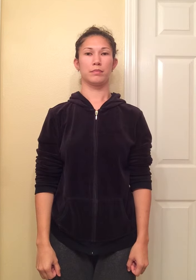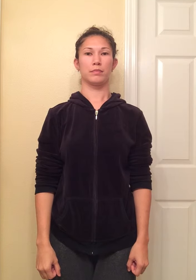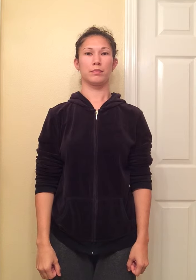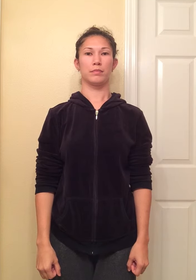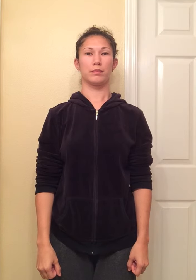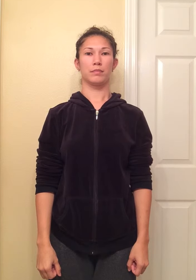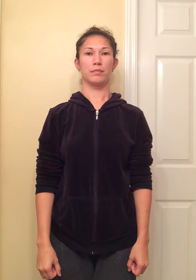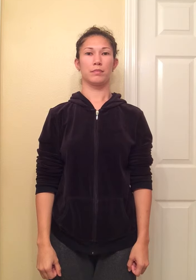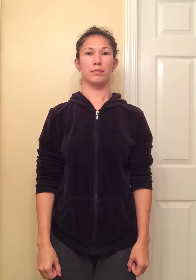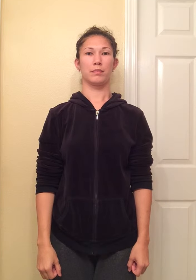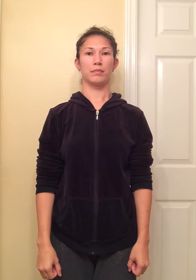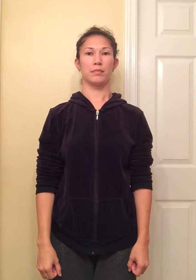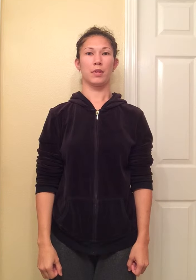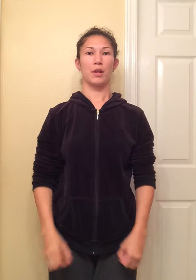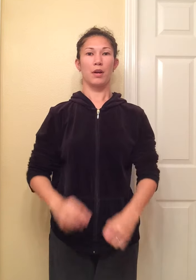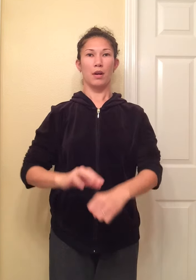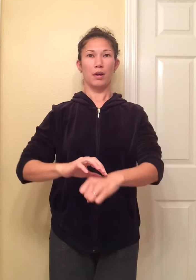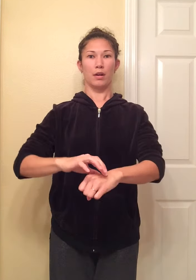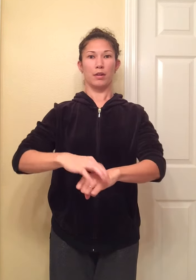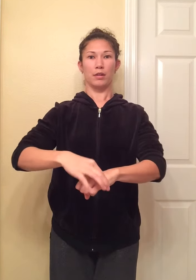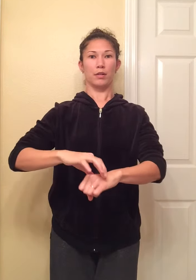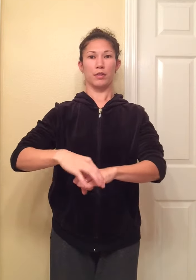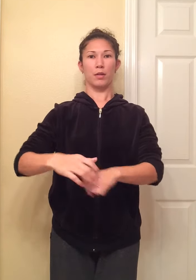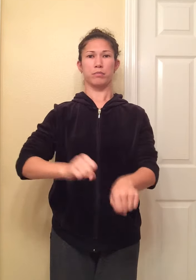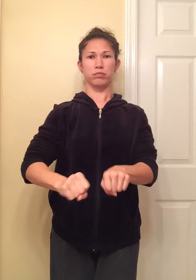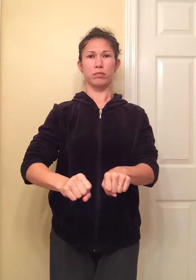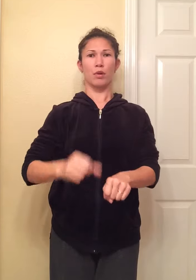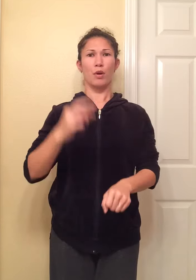An earthquake is always cause for concern.